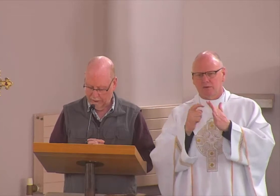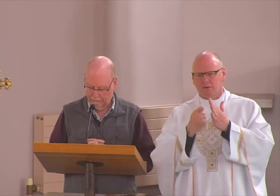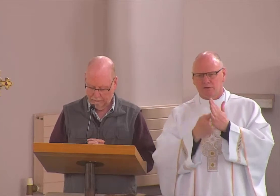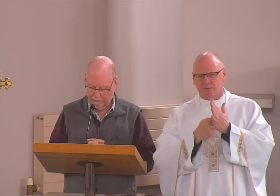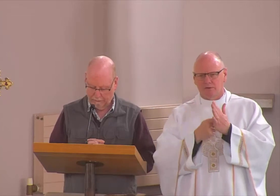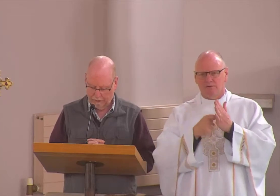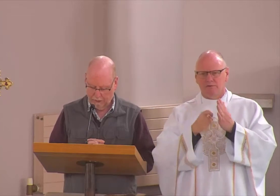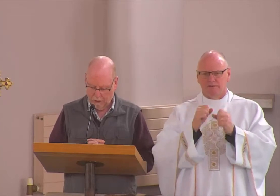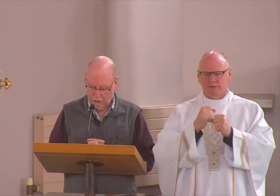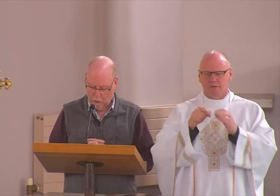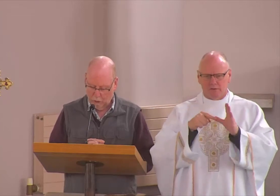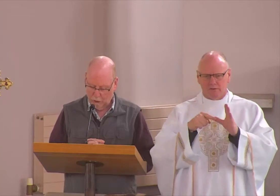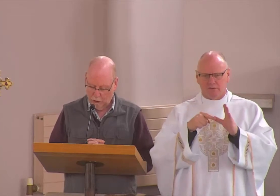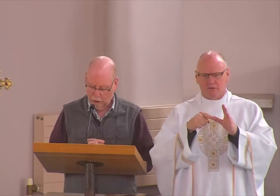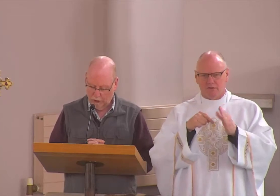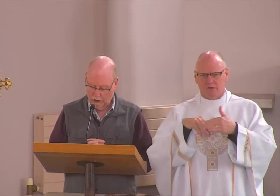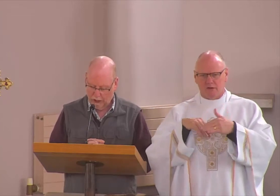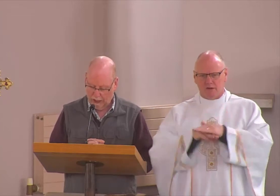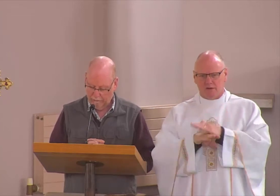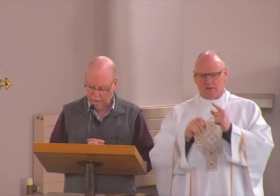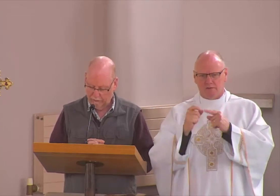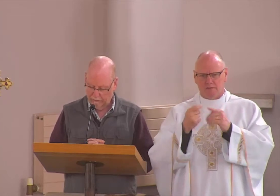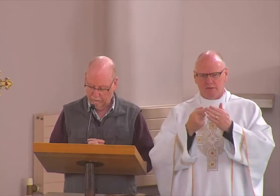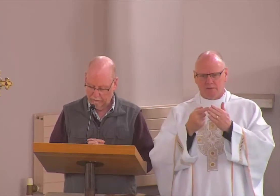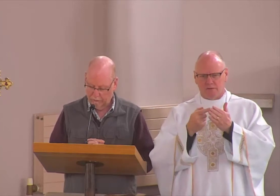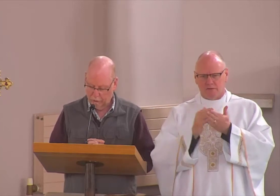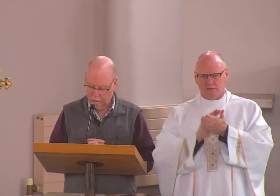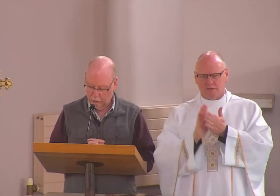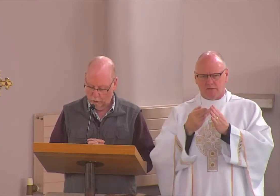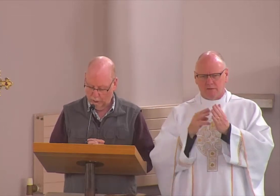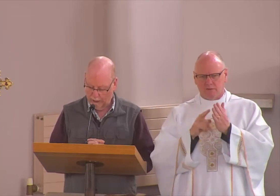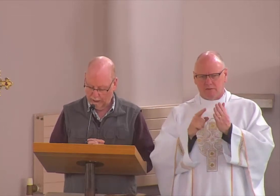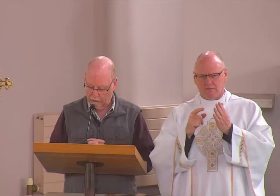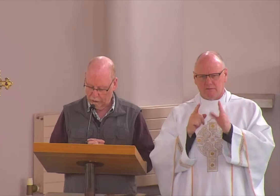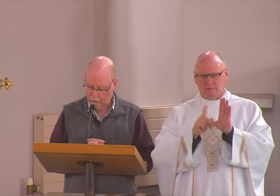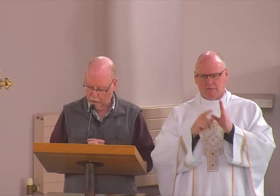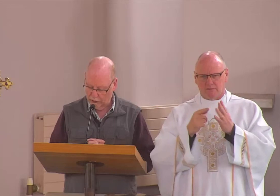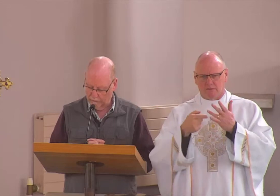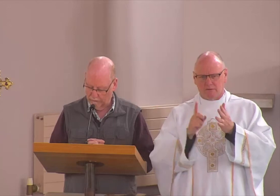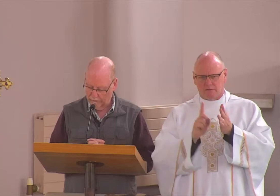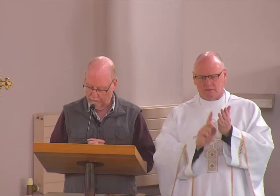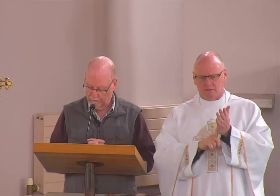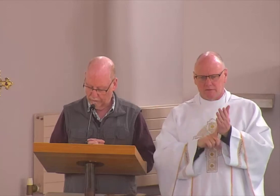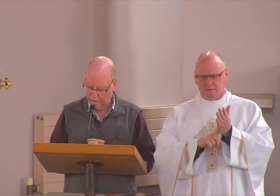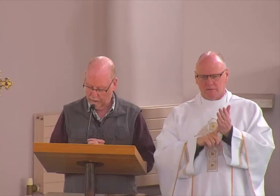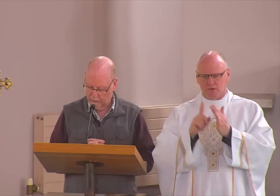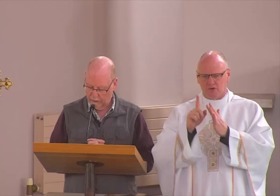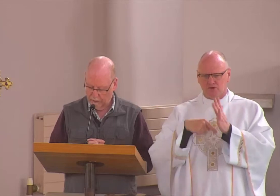Pamphylia, where John left him to go back to Jerusalem.